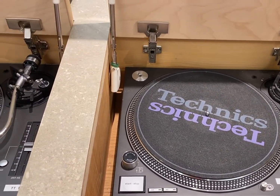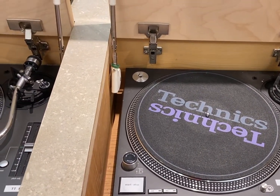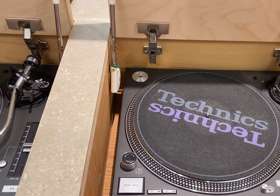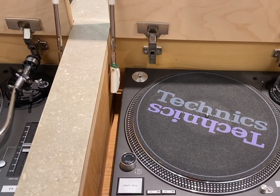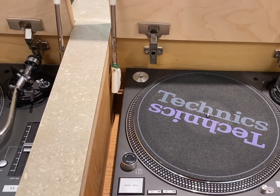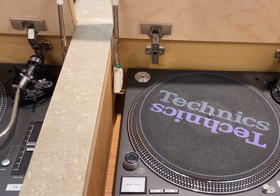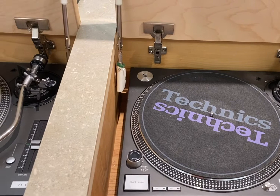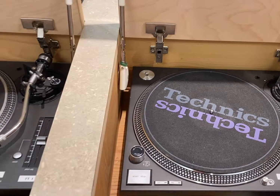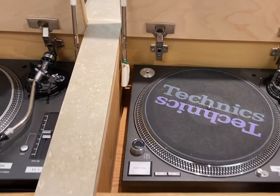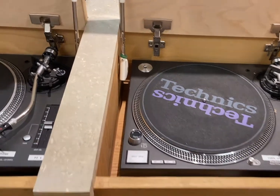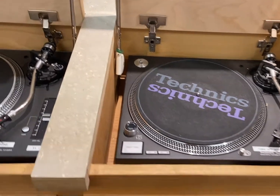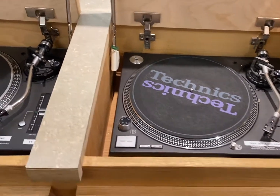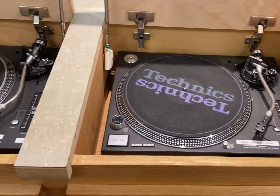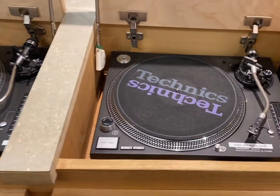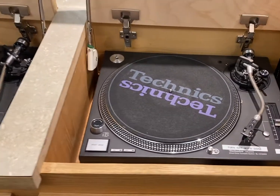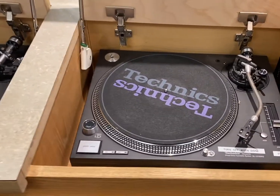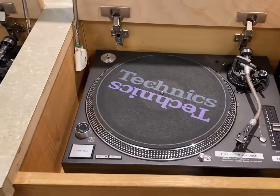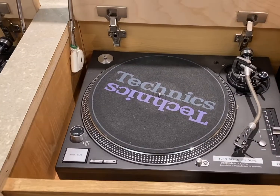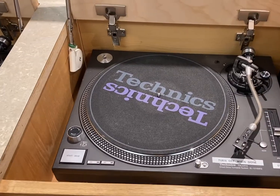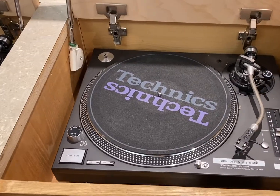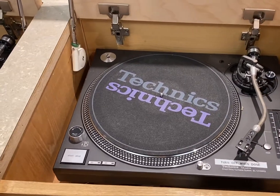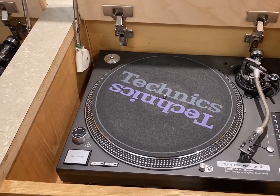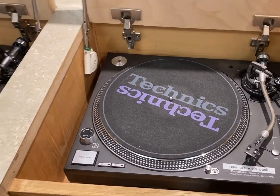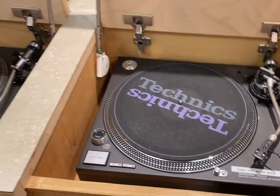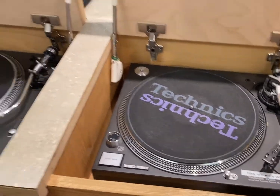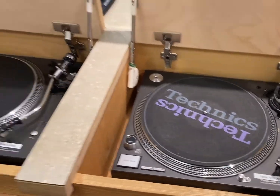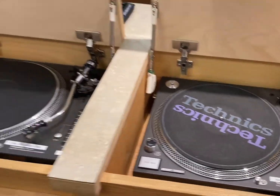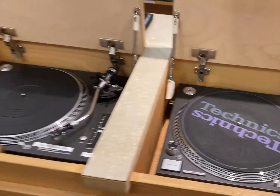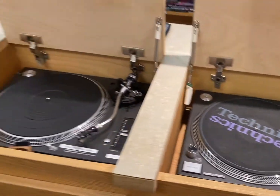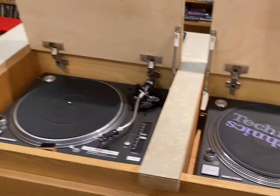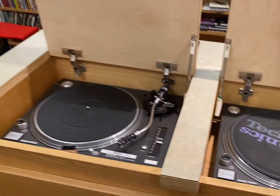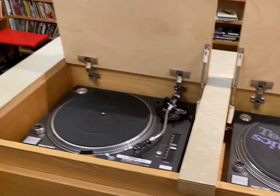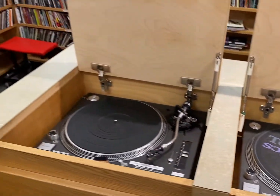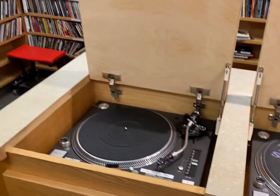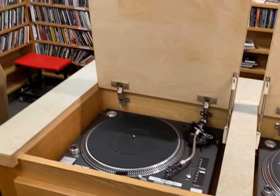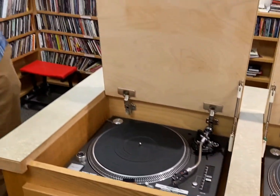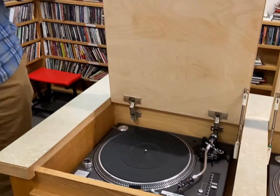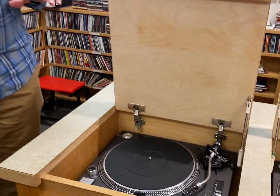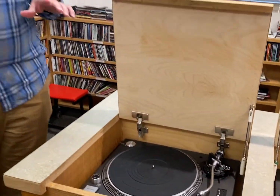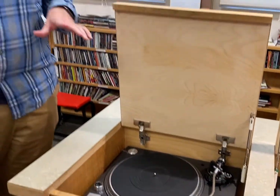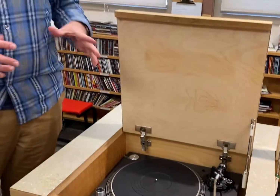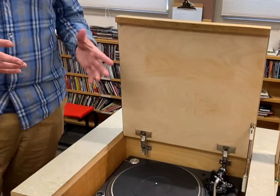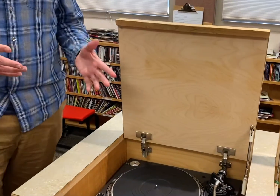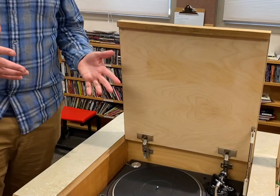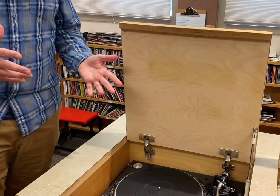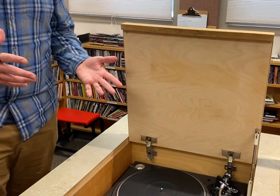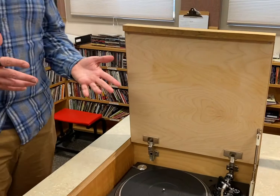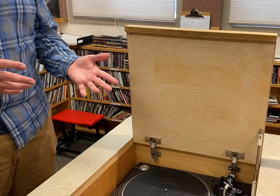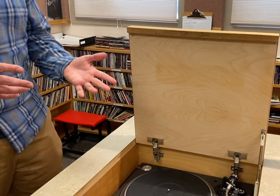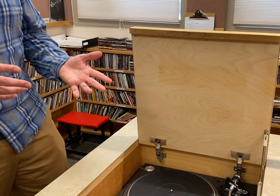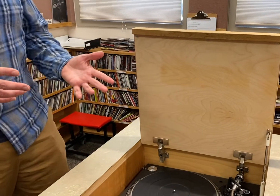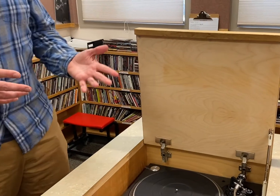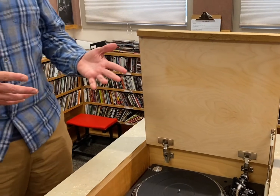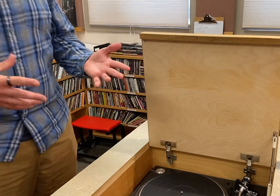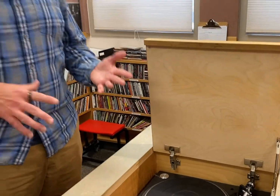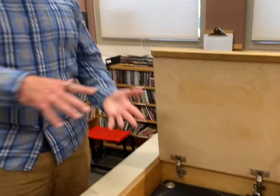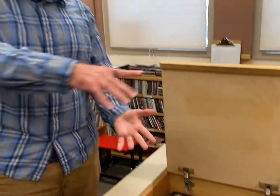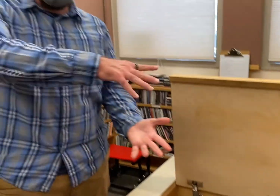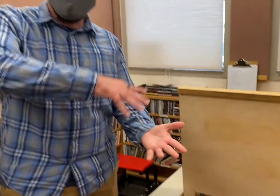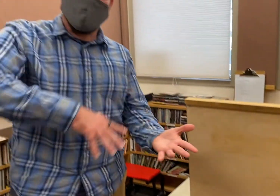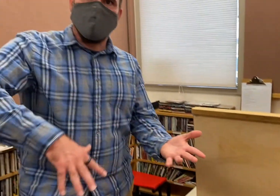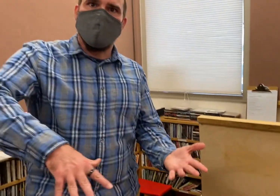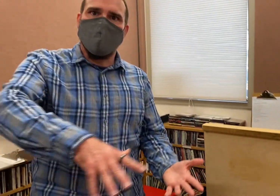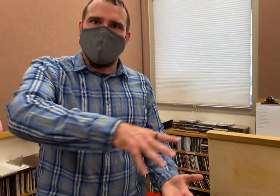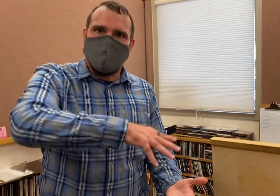but I grew up with these for sure. You know the neat thing about vinyl is that it's the music